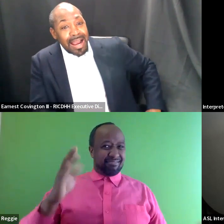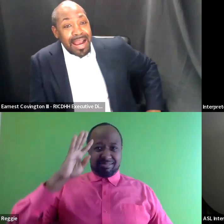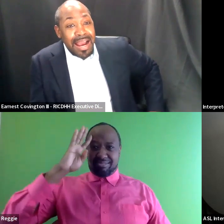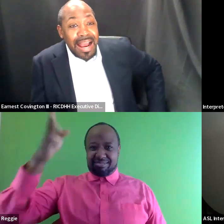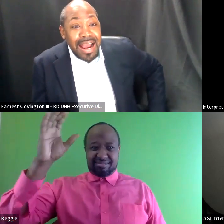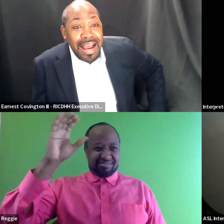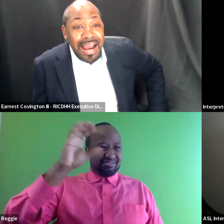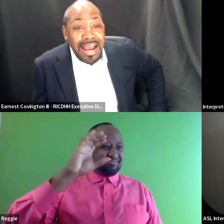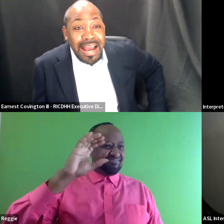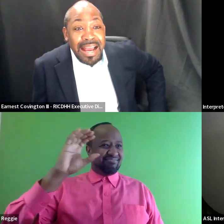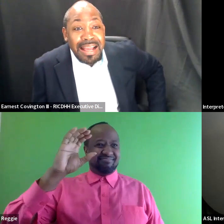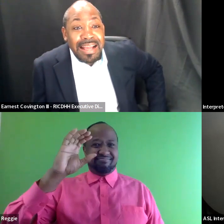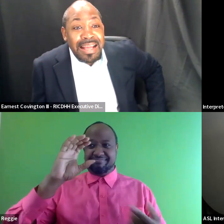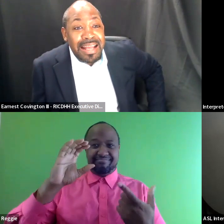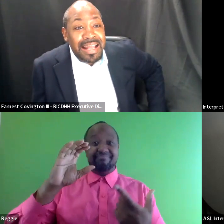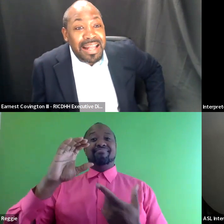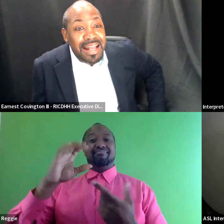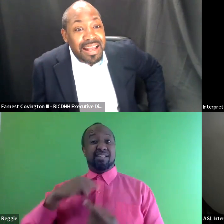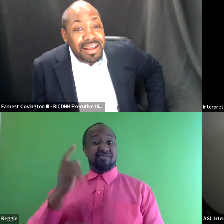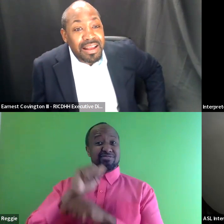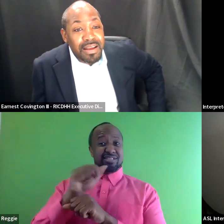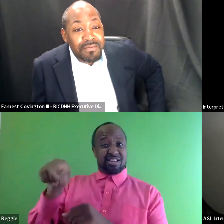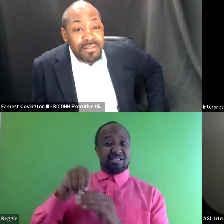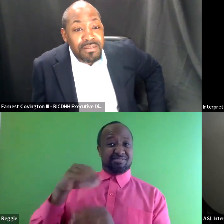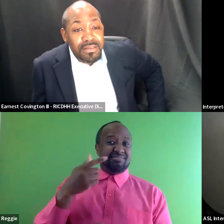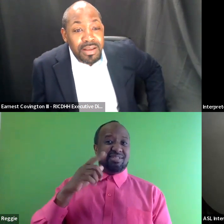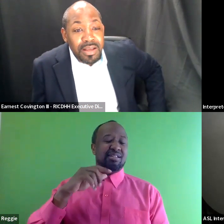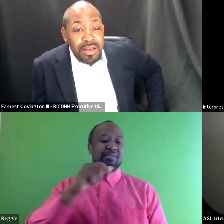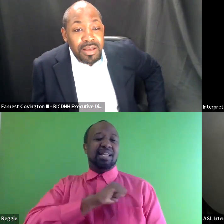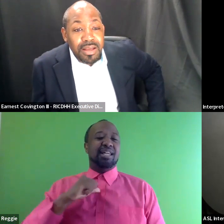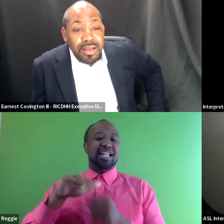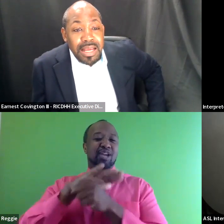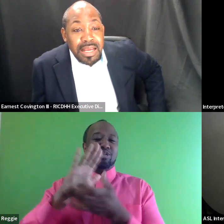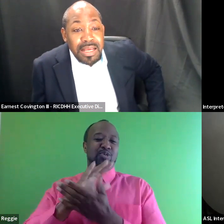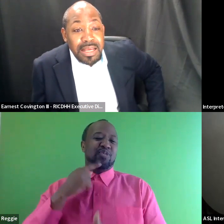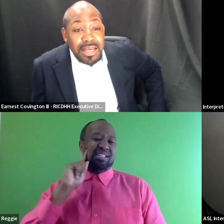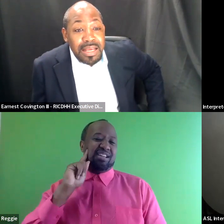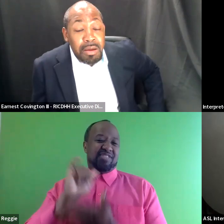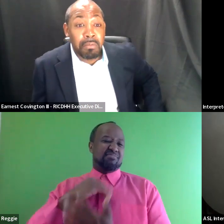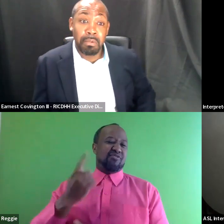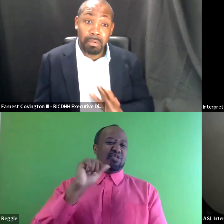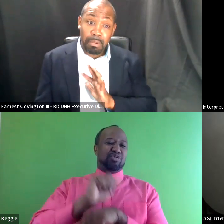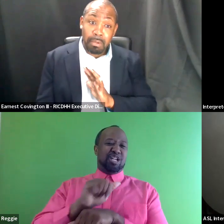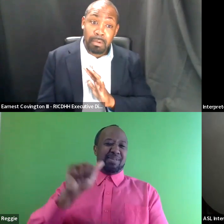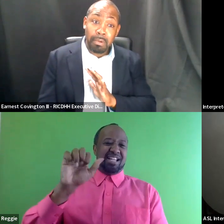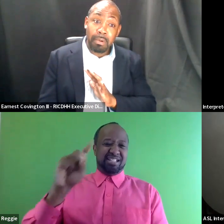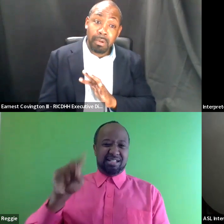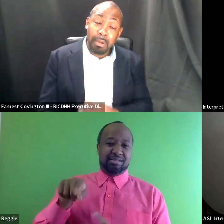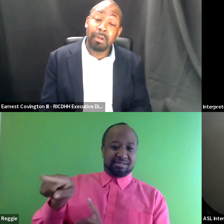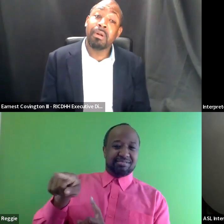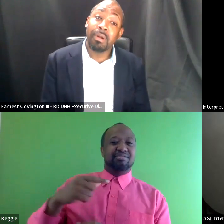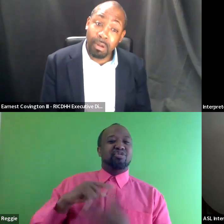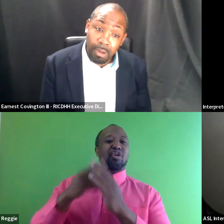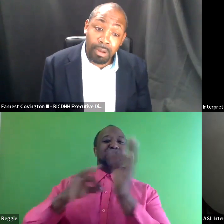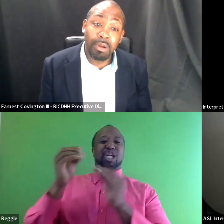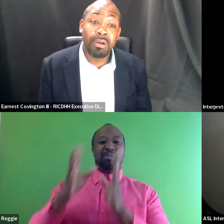And, I realized I had to get a job, right? I had to pay for a living and have a place to live. So I had to get a job. So the Atlanta School for the